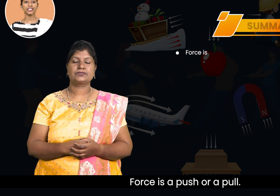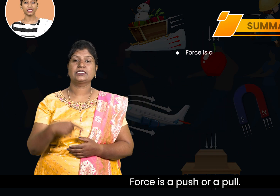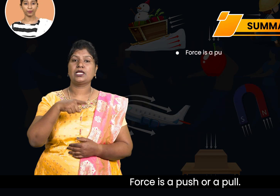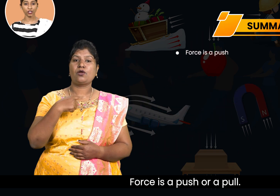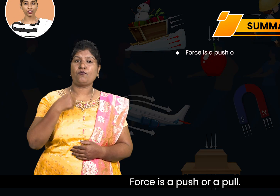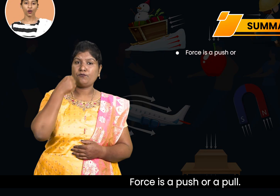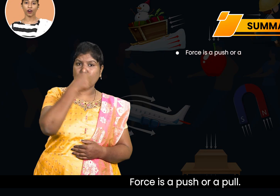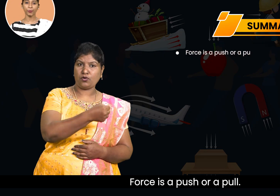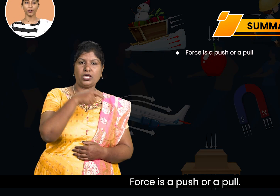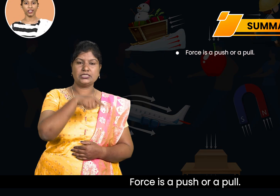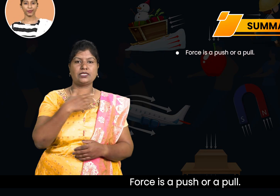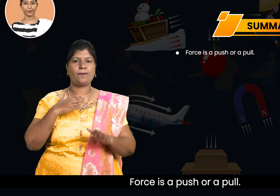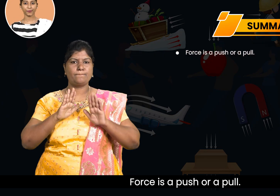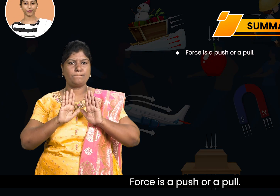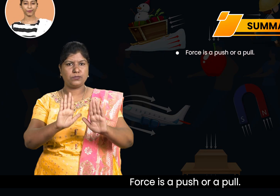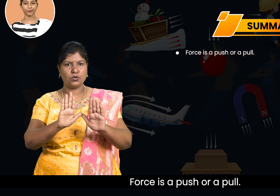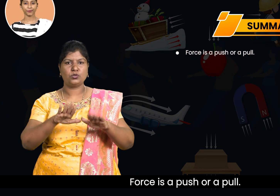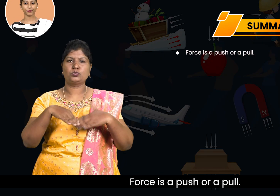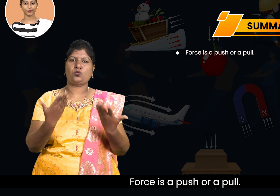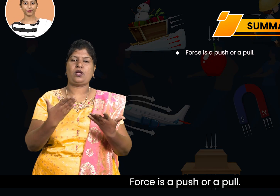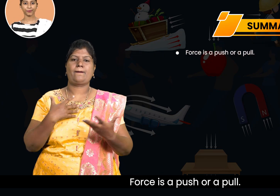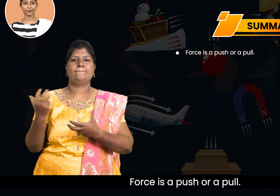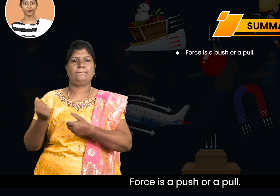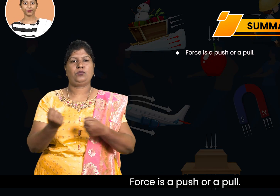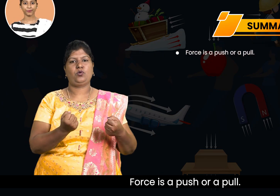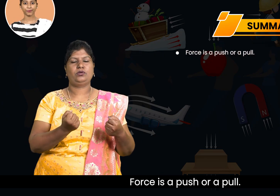Force is a push or a pull.